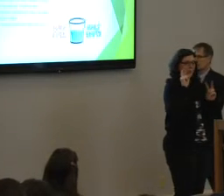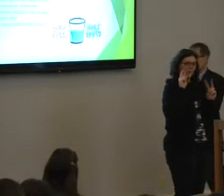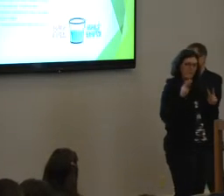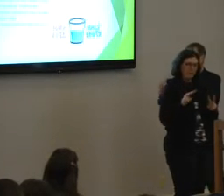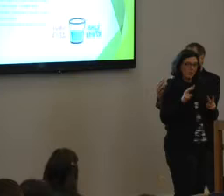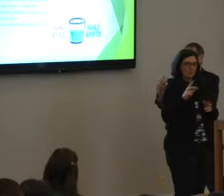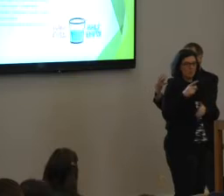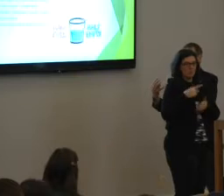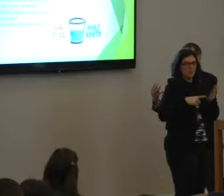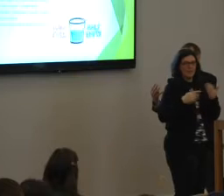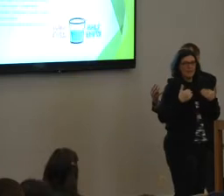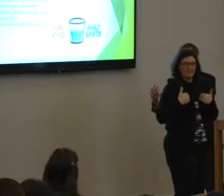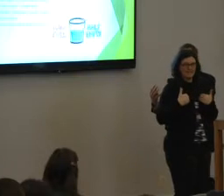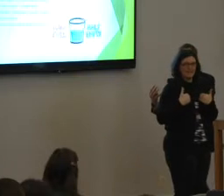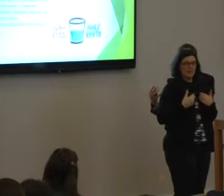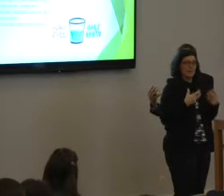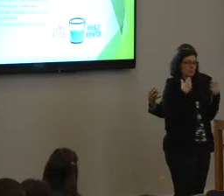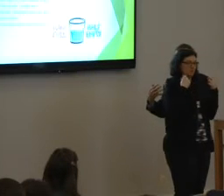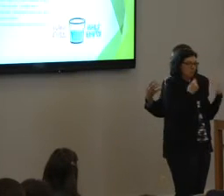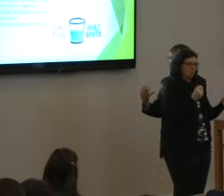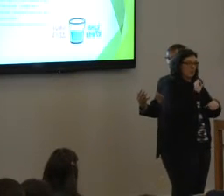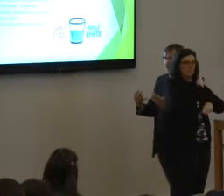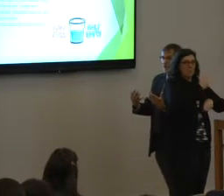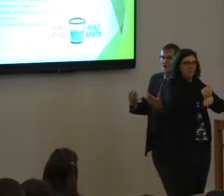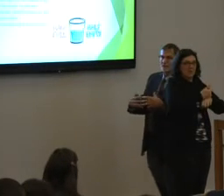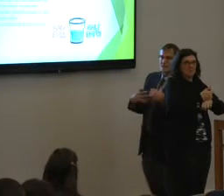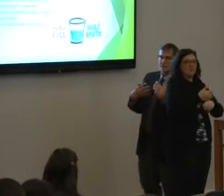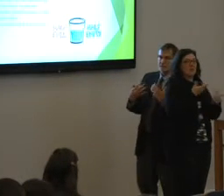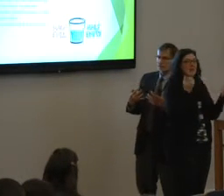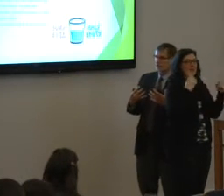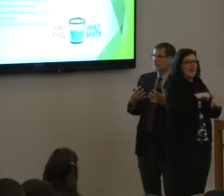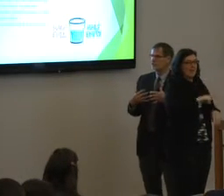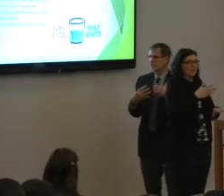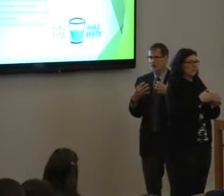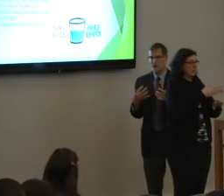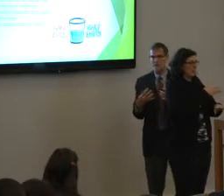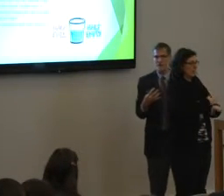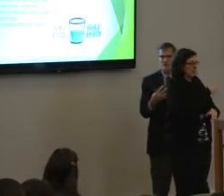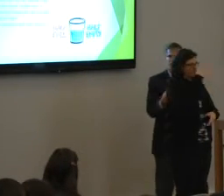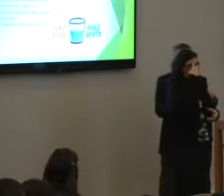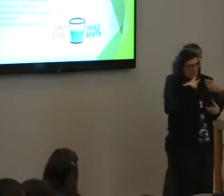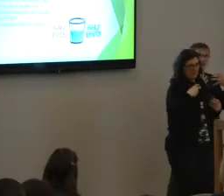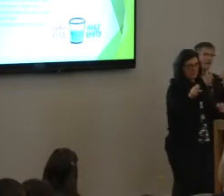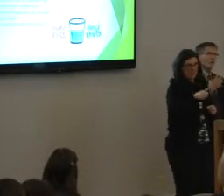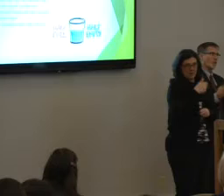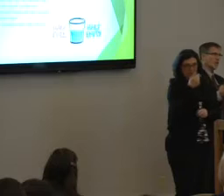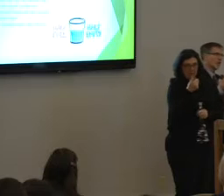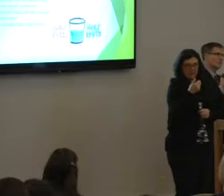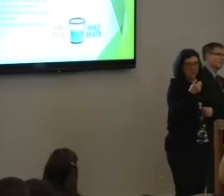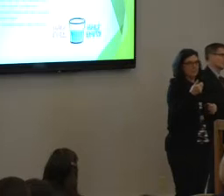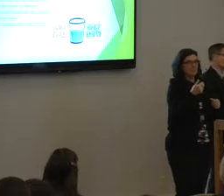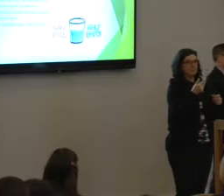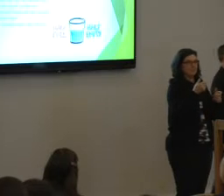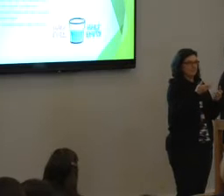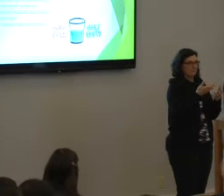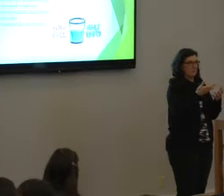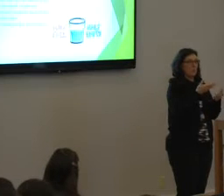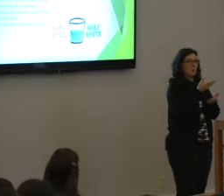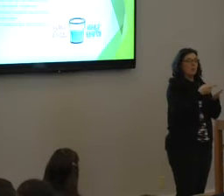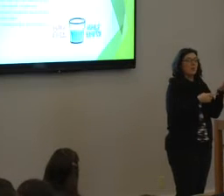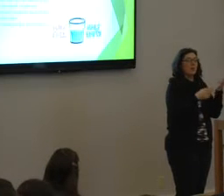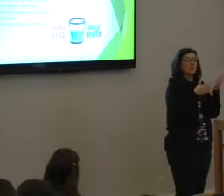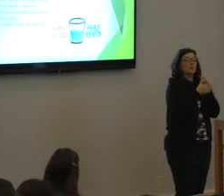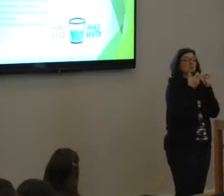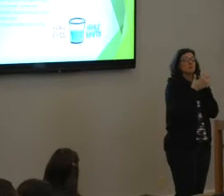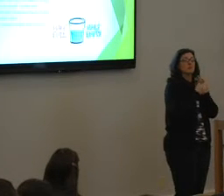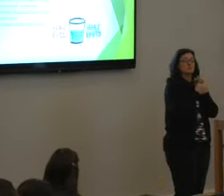You go from a strengths-based approach. It happens in recovery, in mental illness, and in other places too. But what are people's strengths and gifts,